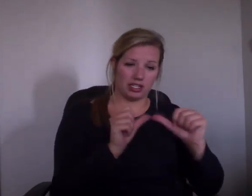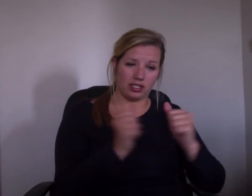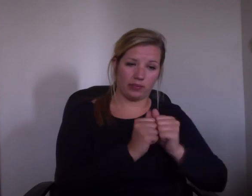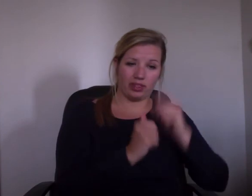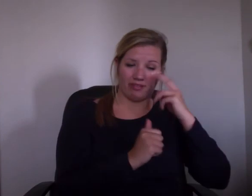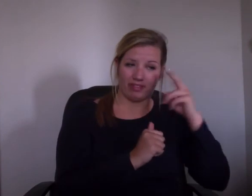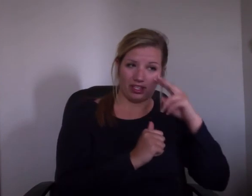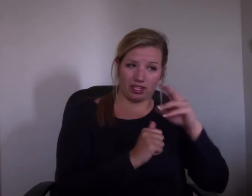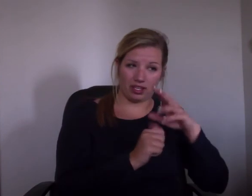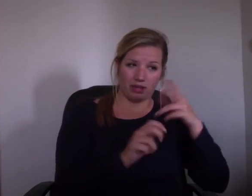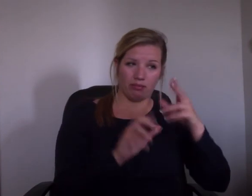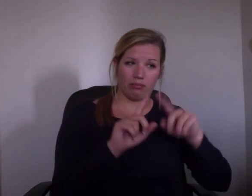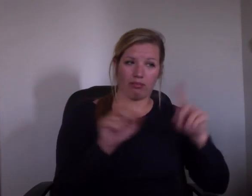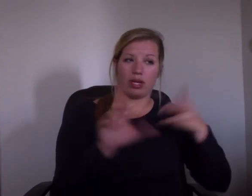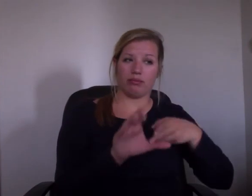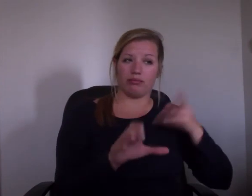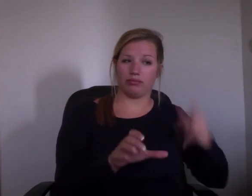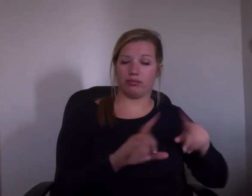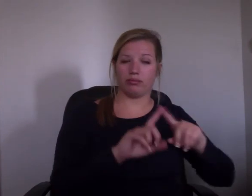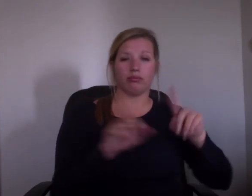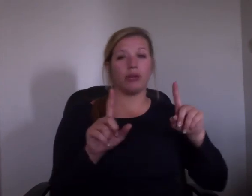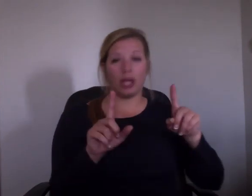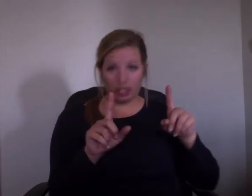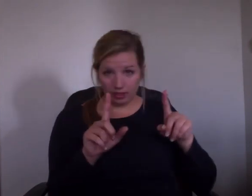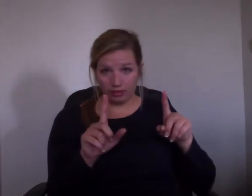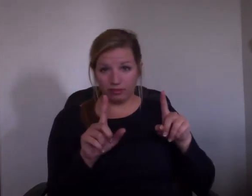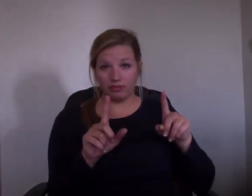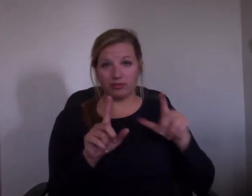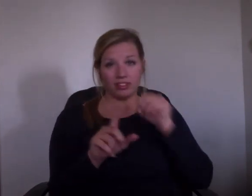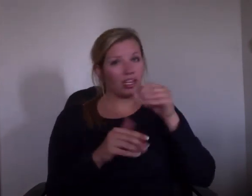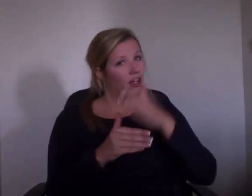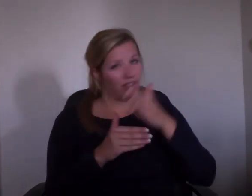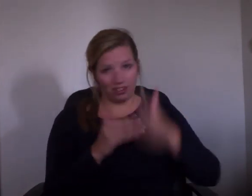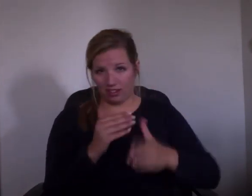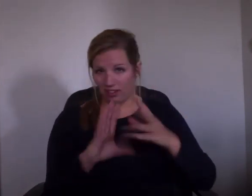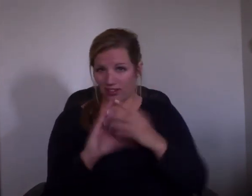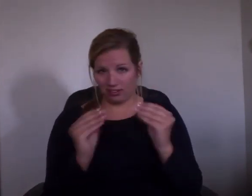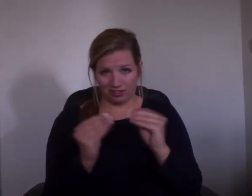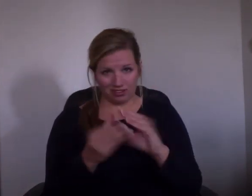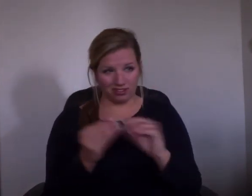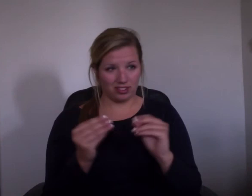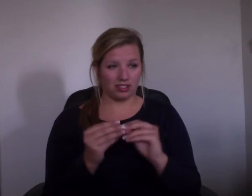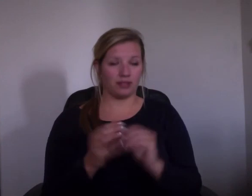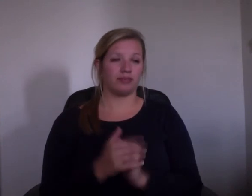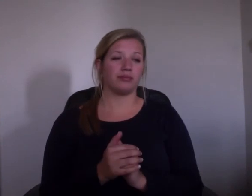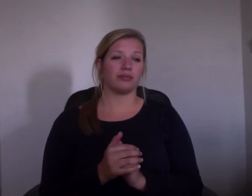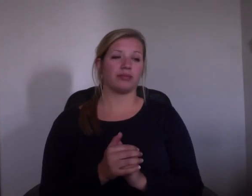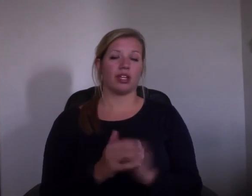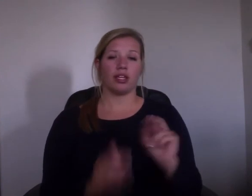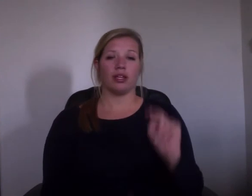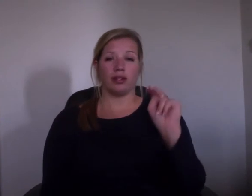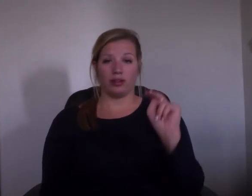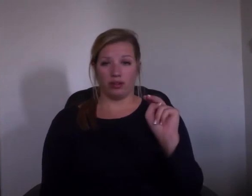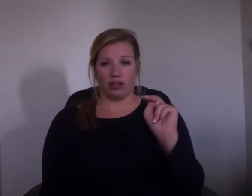In the process of withdrawing forces from 1973 to 1975, the North scales